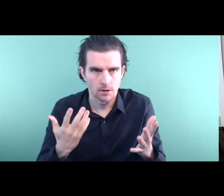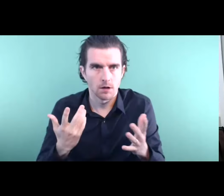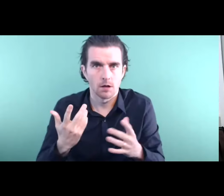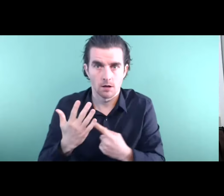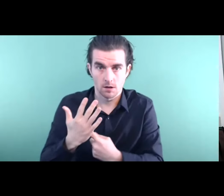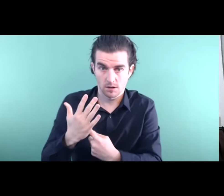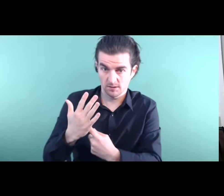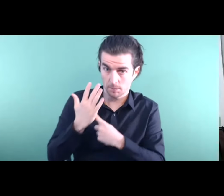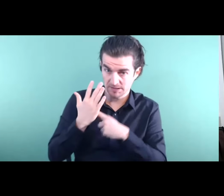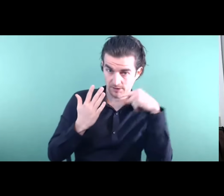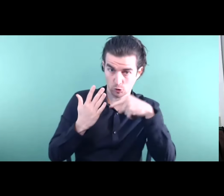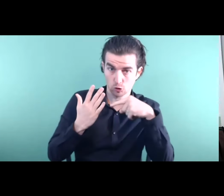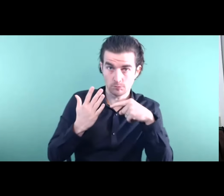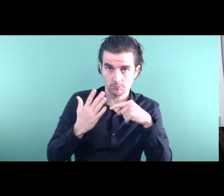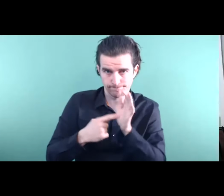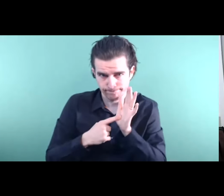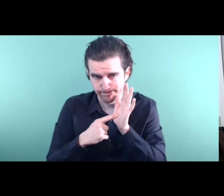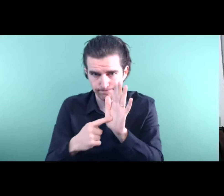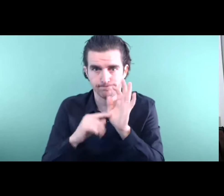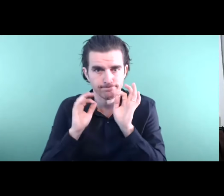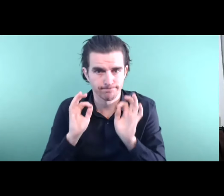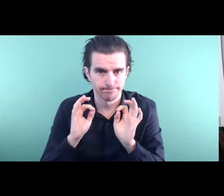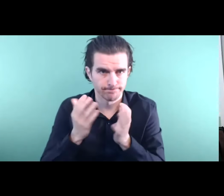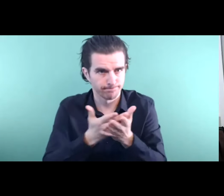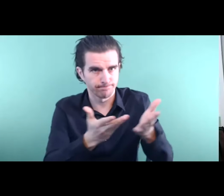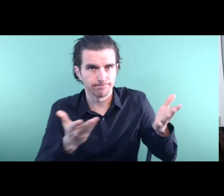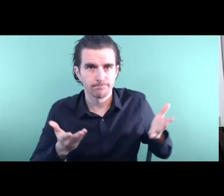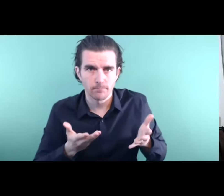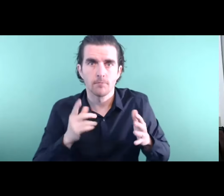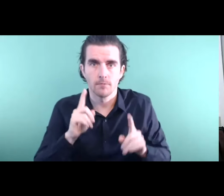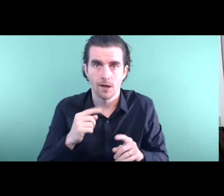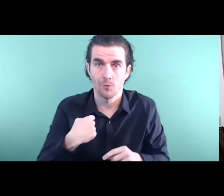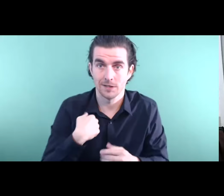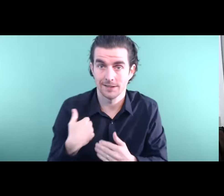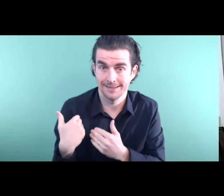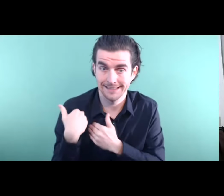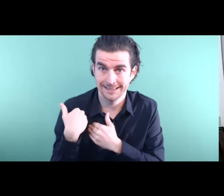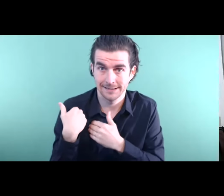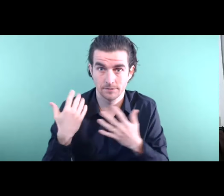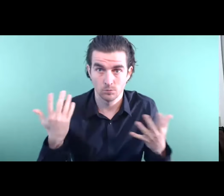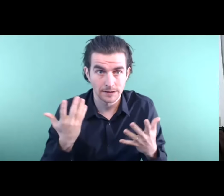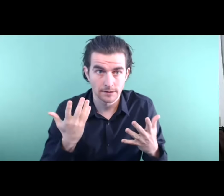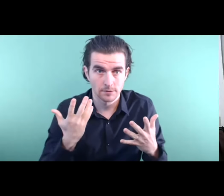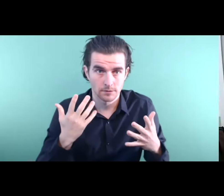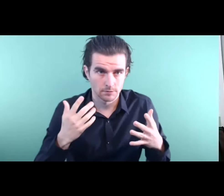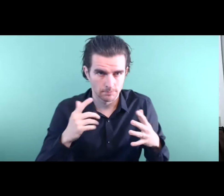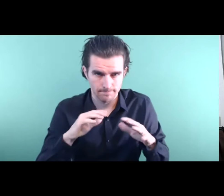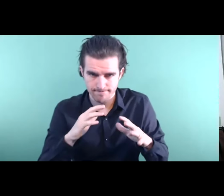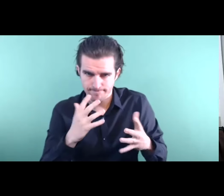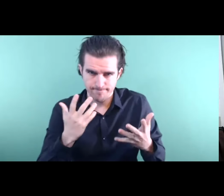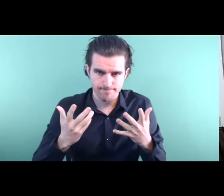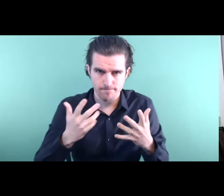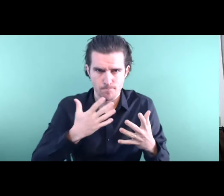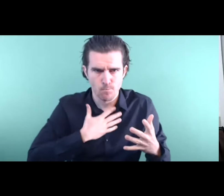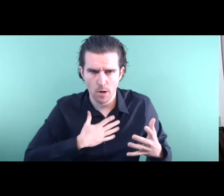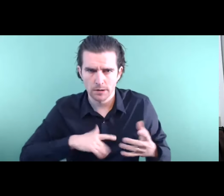we easily could just say, well, look, you have to change it because, of course, you are discriminating persons with disabilities. That took